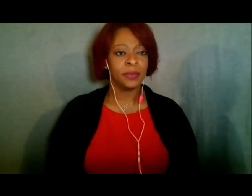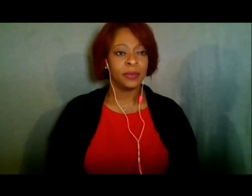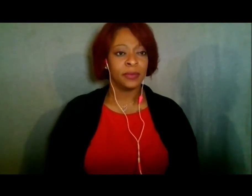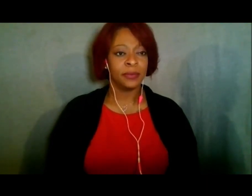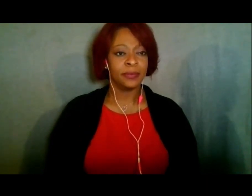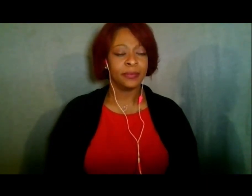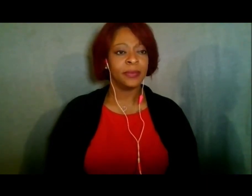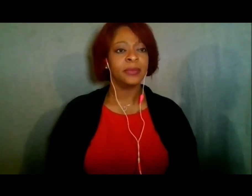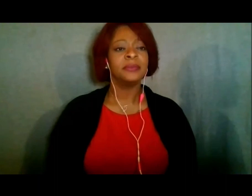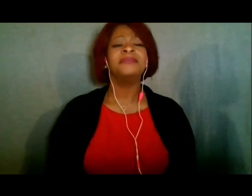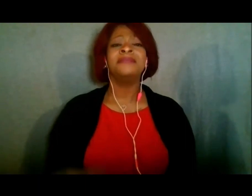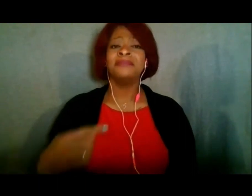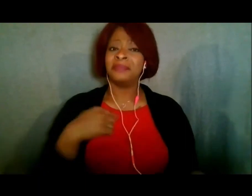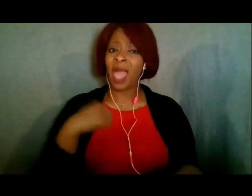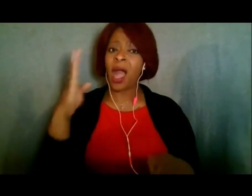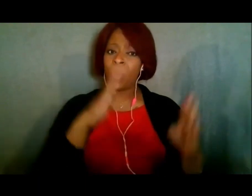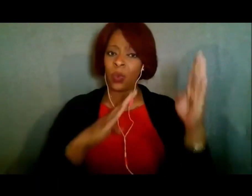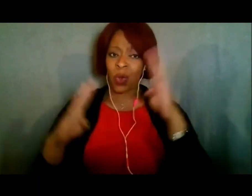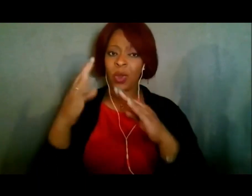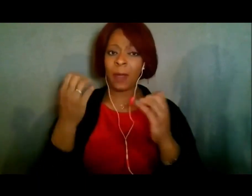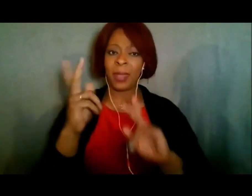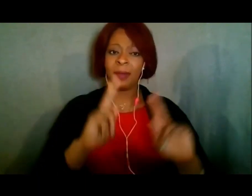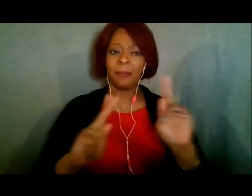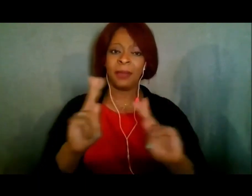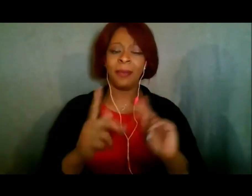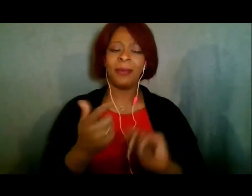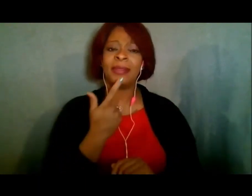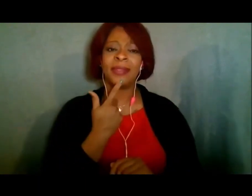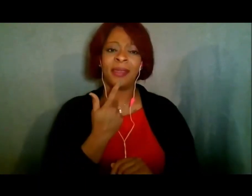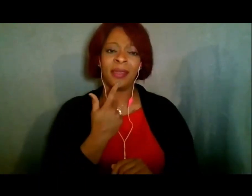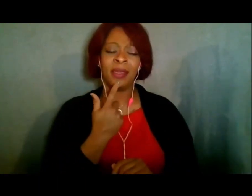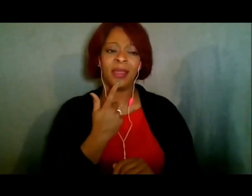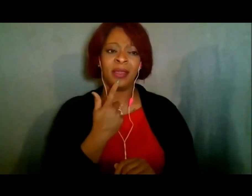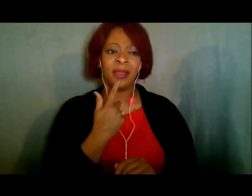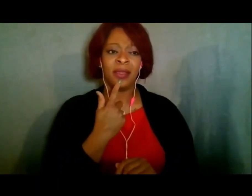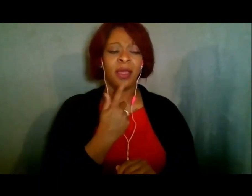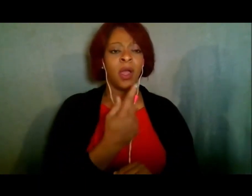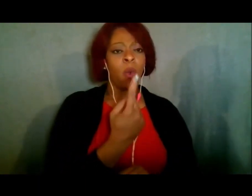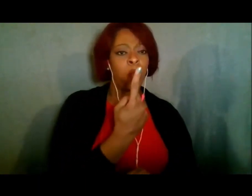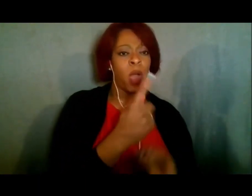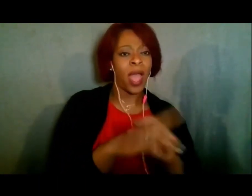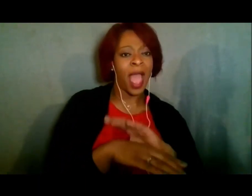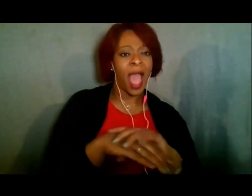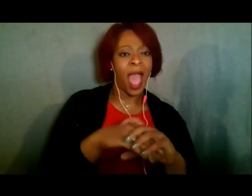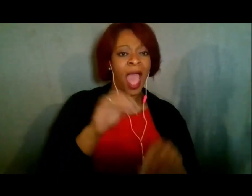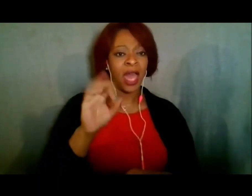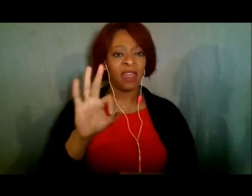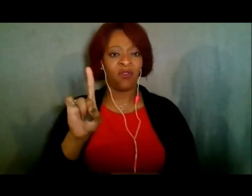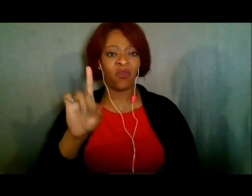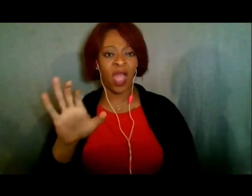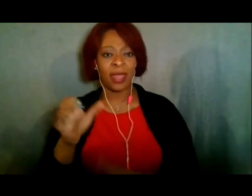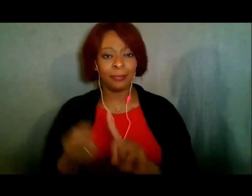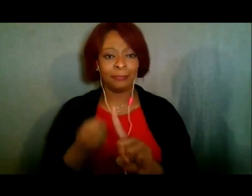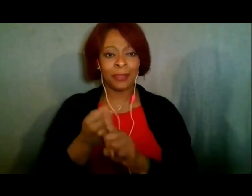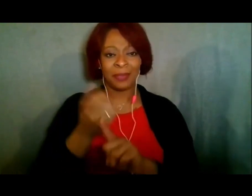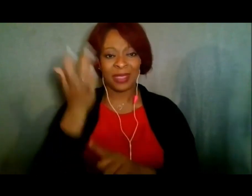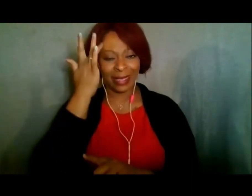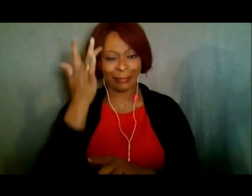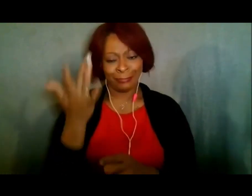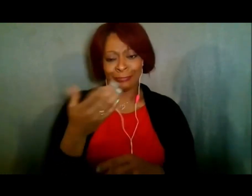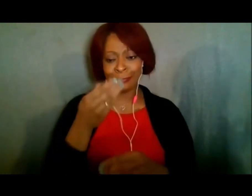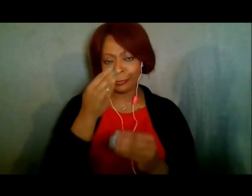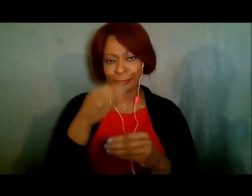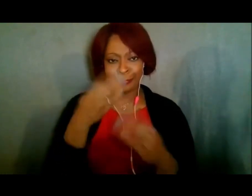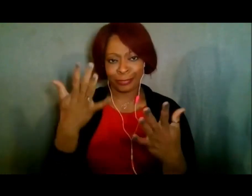I do worry that a lot of people say only 1 in 100 get really sick, and so why should I care?